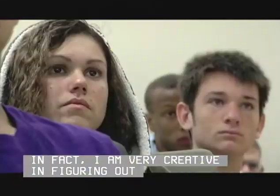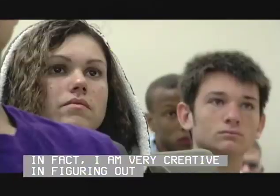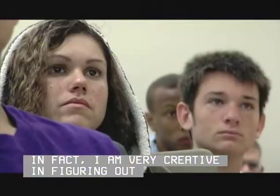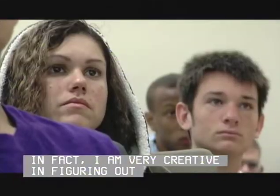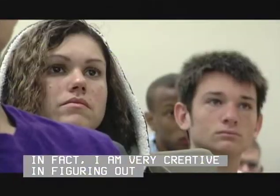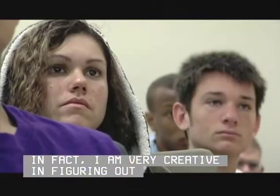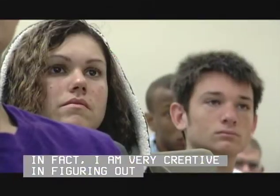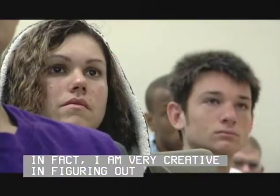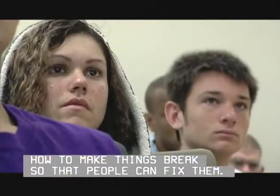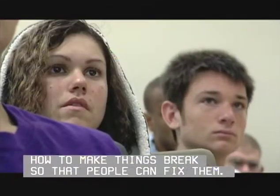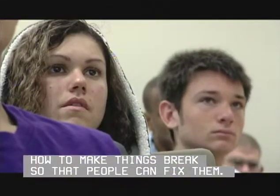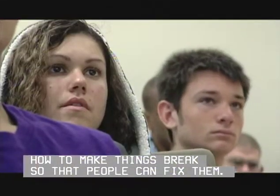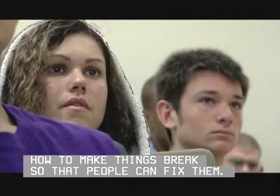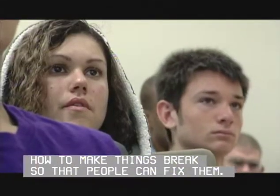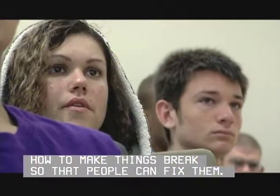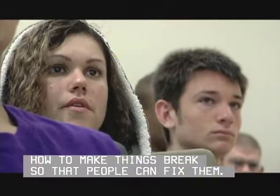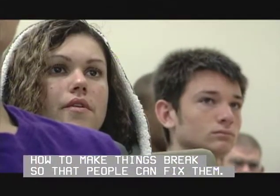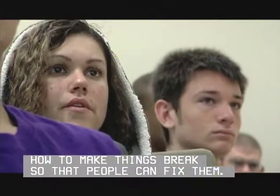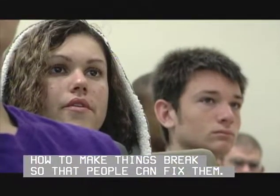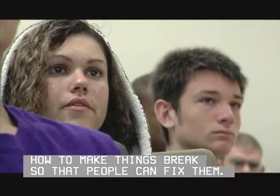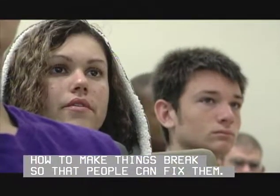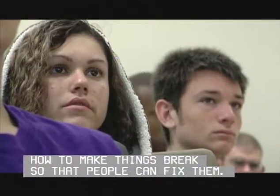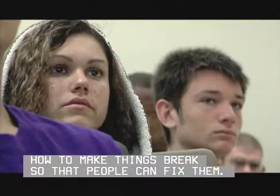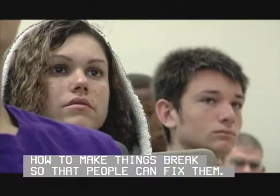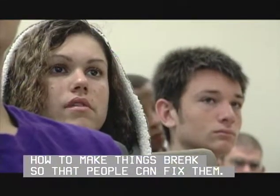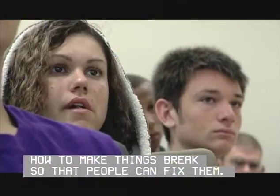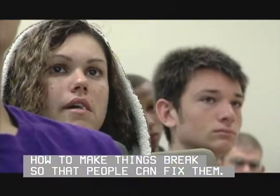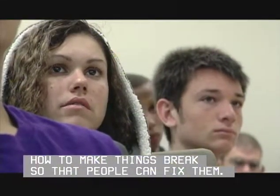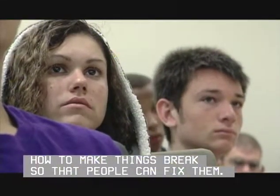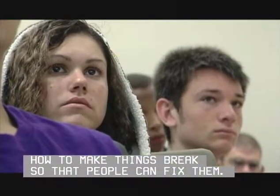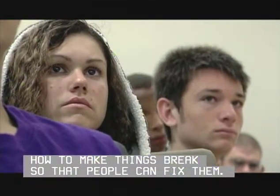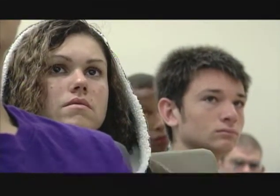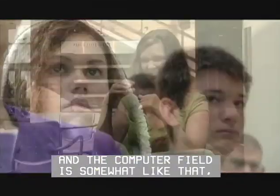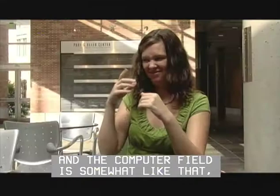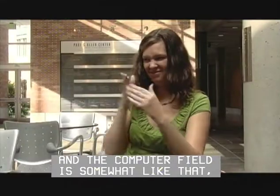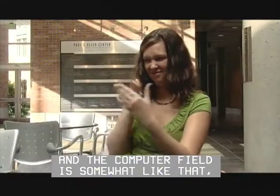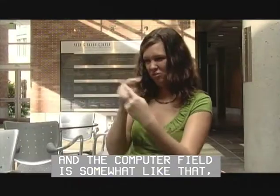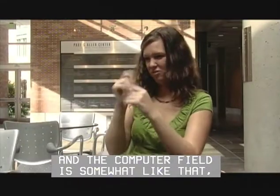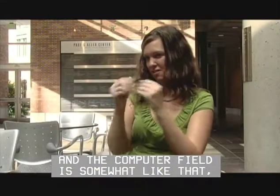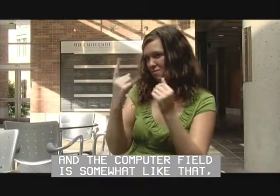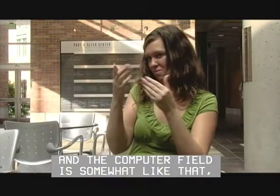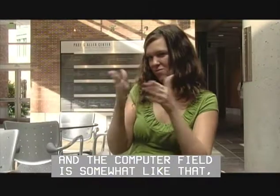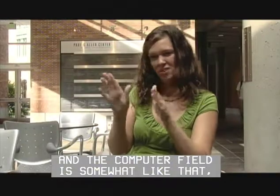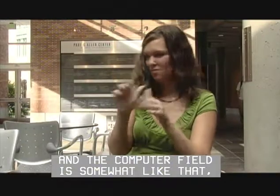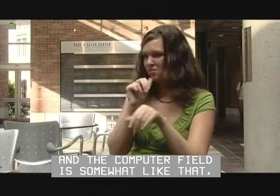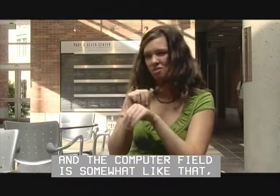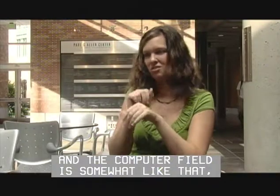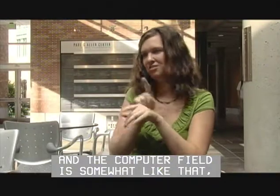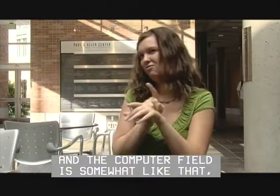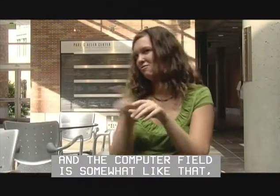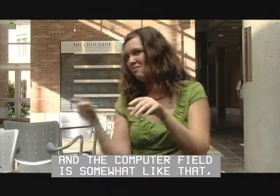creative in figuring out how to make things break so that people can fix them. And the computer field is somewhat like that.